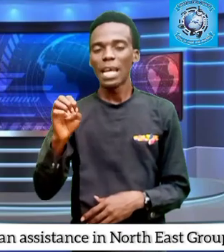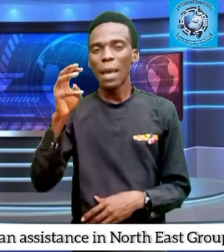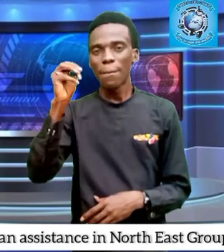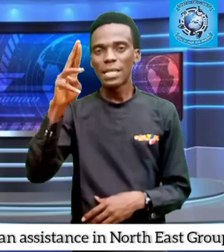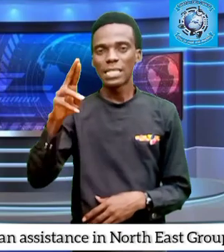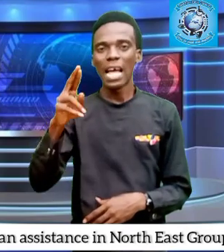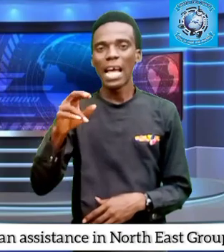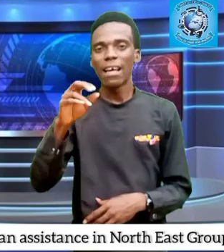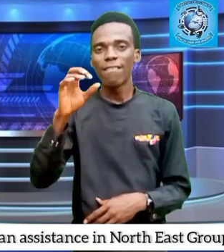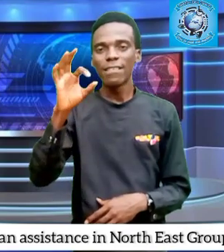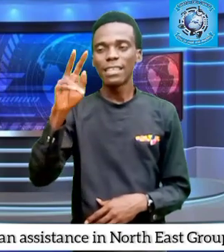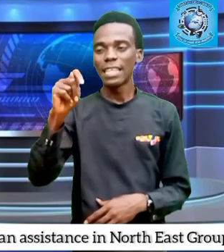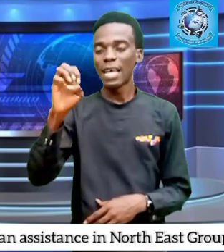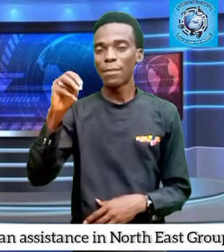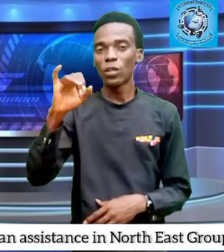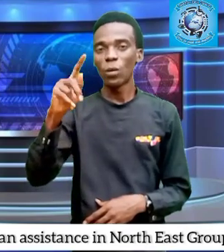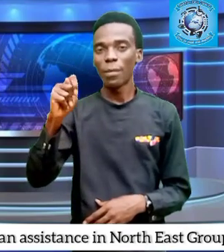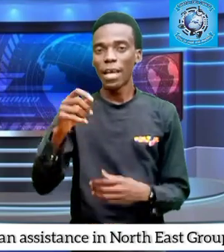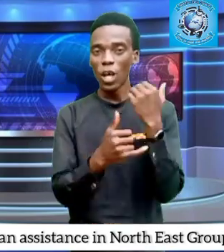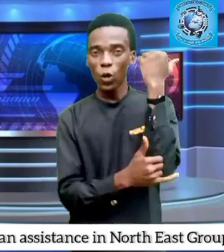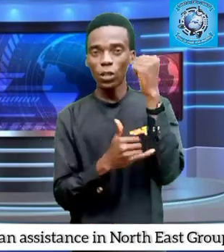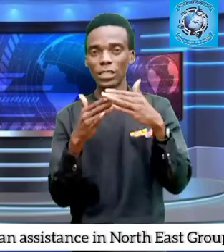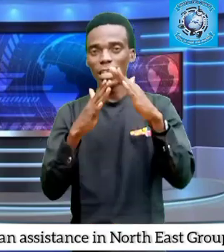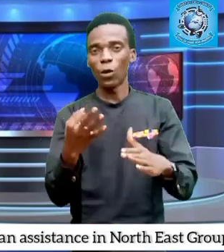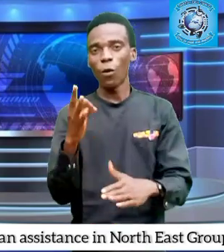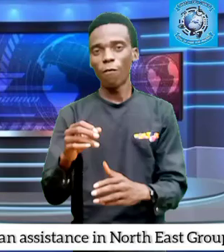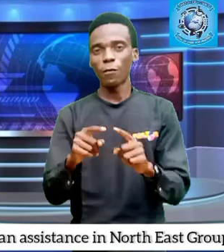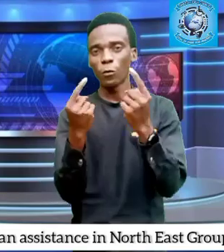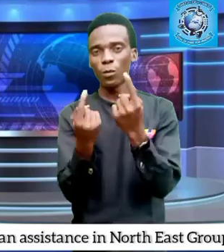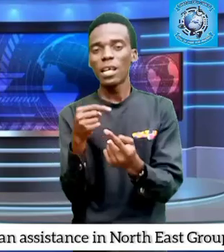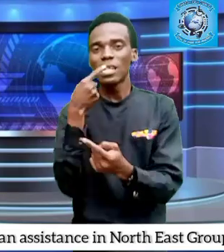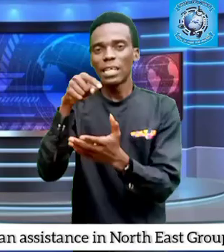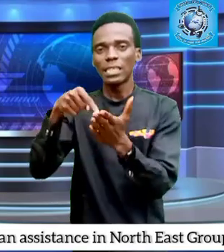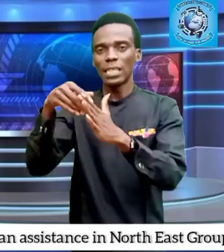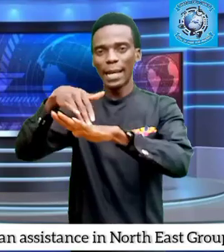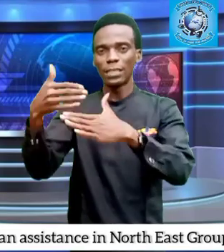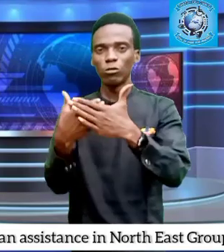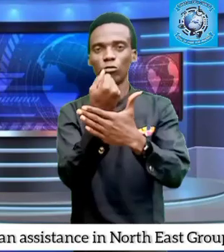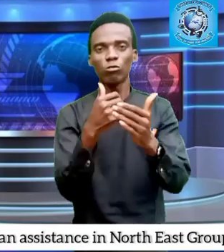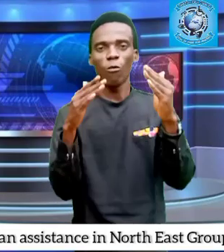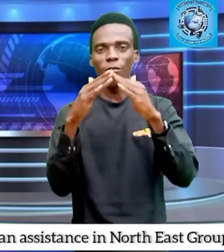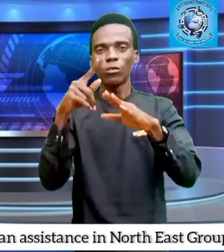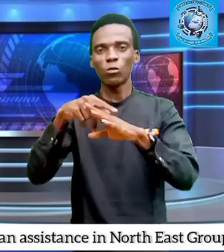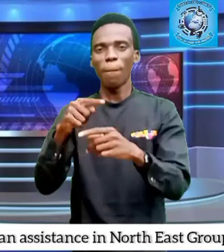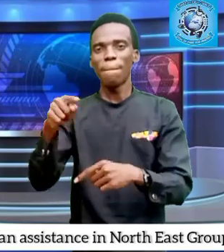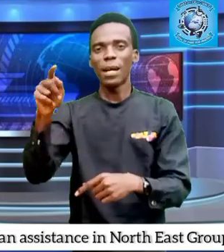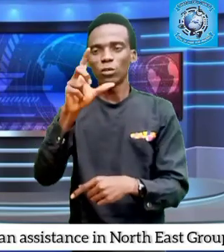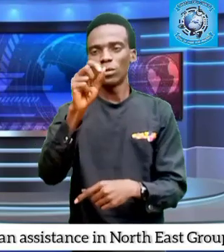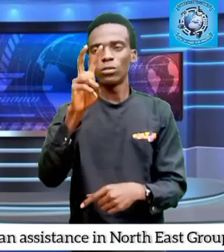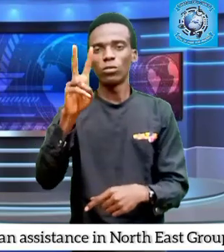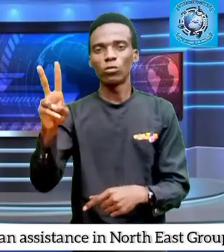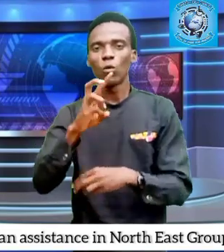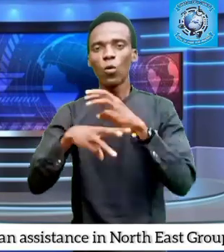Mr. Temitope Fashola, country director of the group, disclosed this at a news conference to mark 2022 World